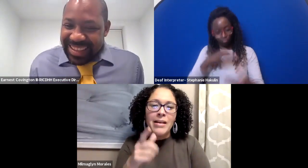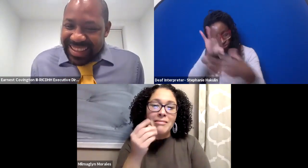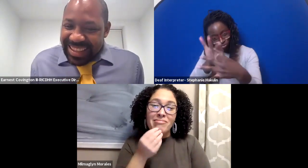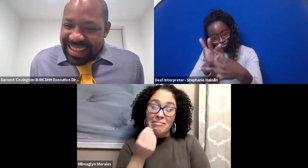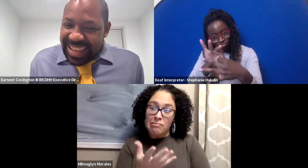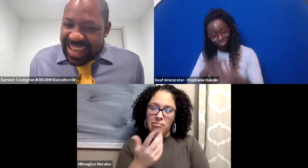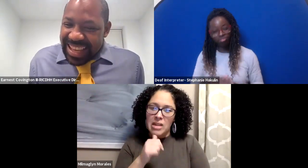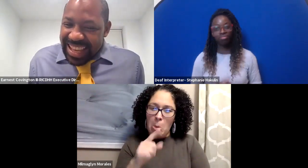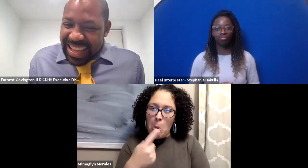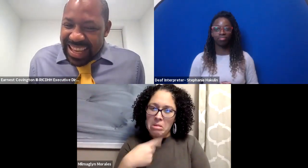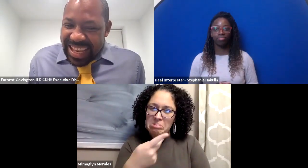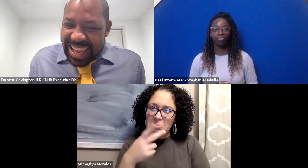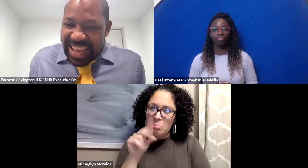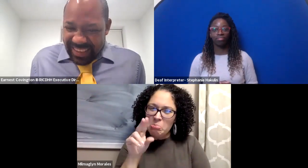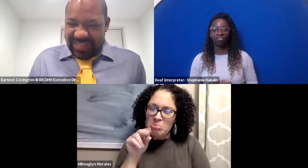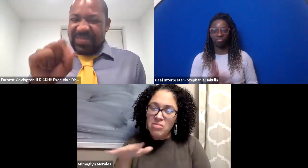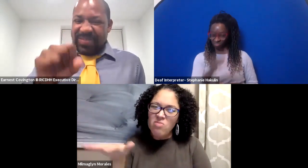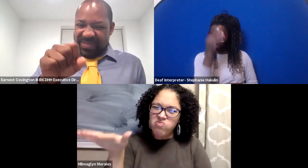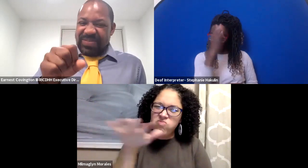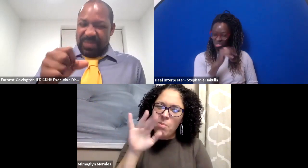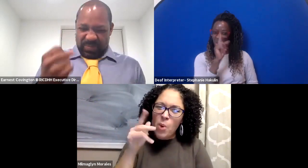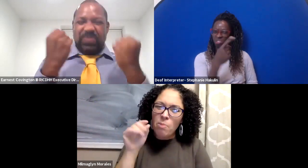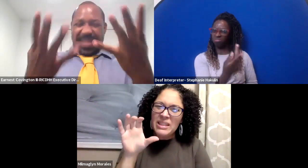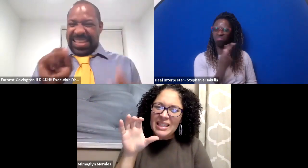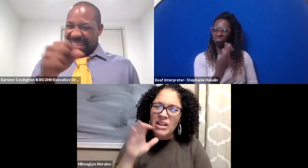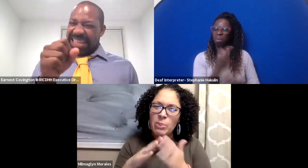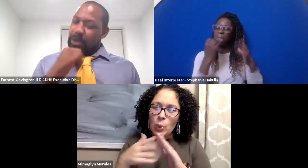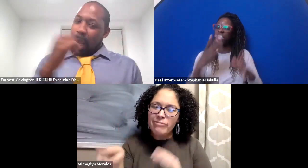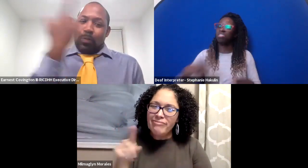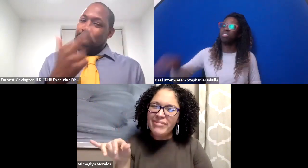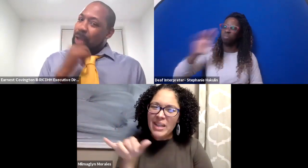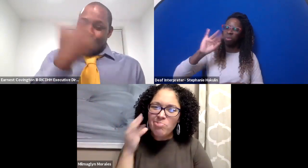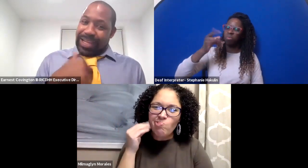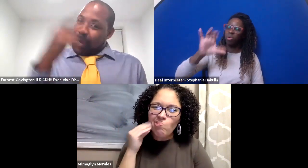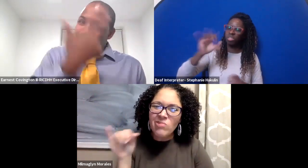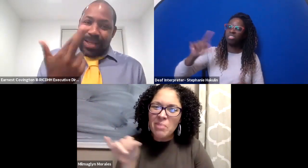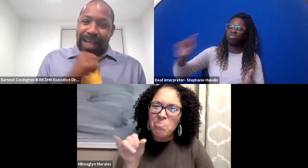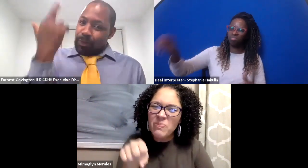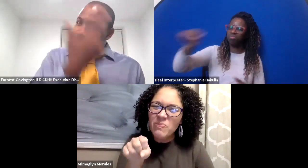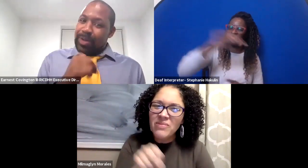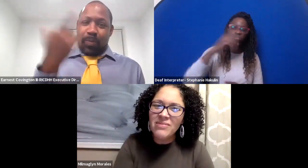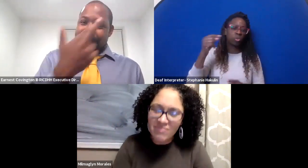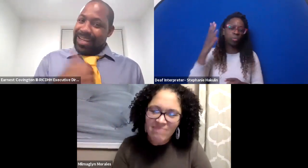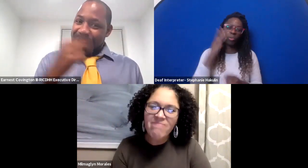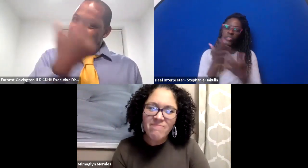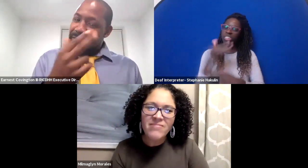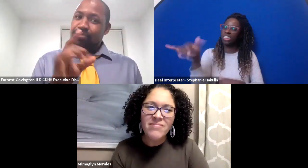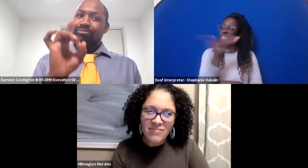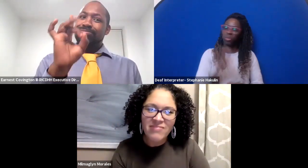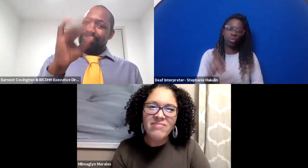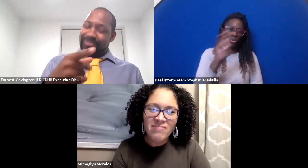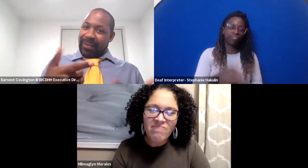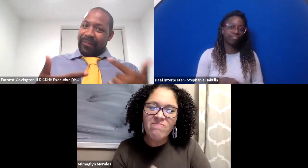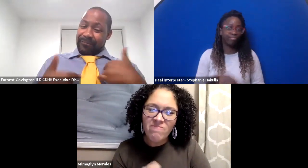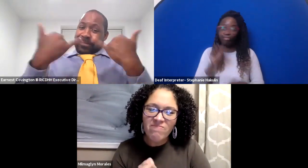saying. Again, it has to do with your heritage and your background. Yeah, and it's just not you and me. I have noticed that among many BIPOC